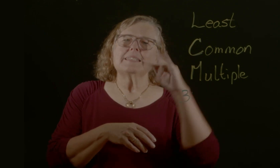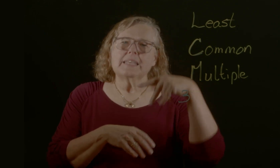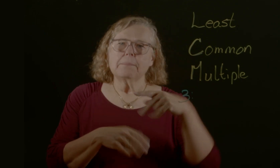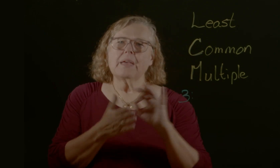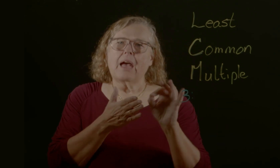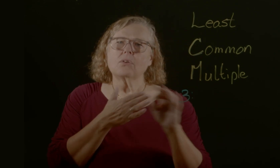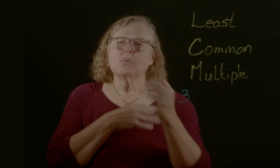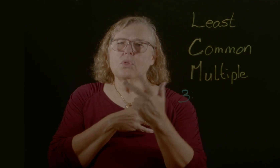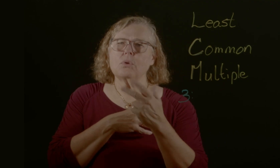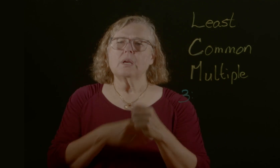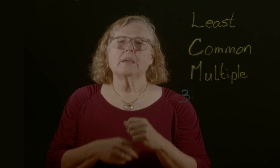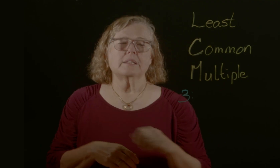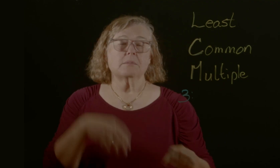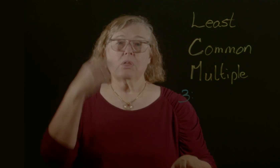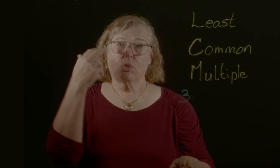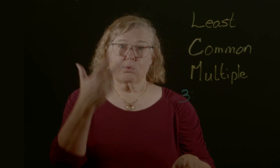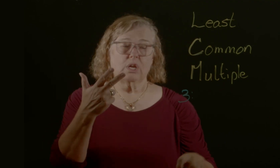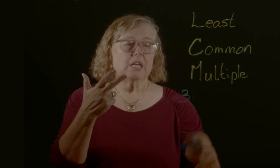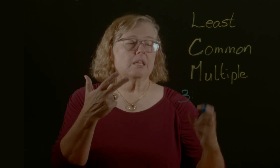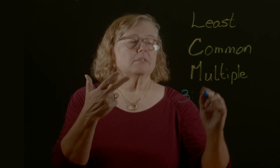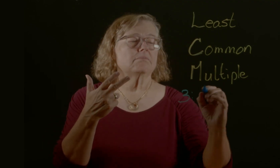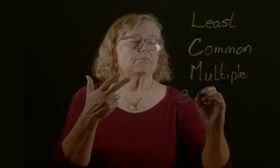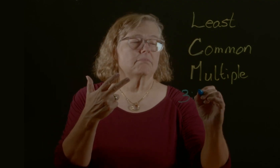when we're skip counting 3, how do we do that? We say it's 3,